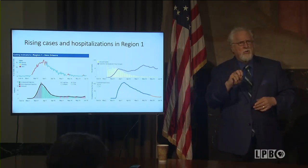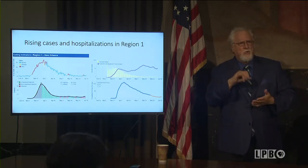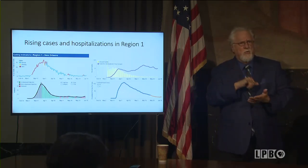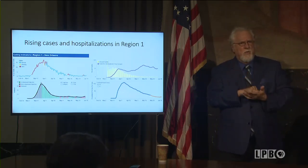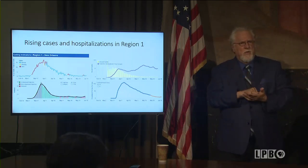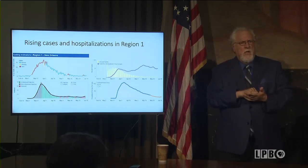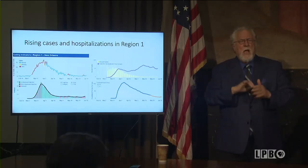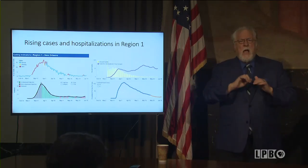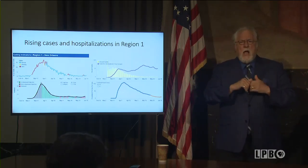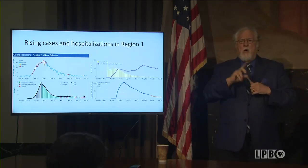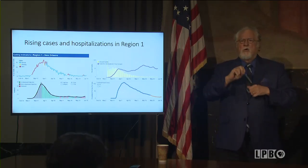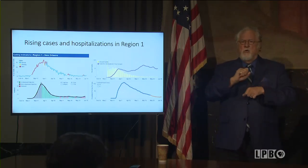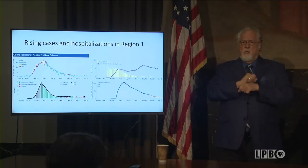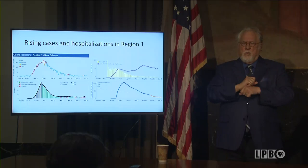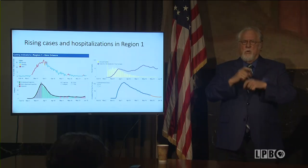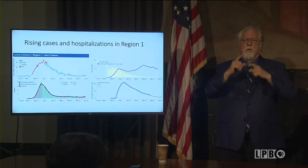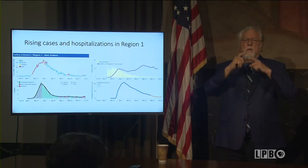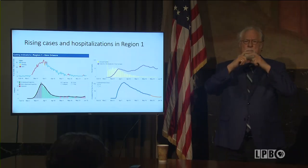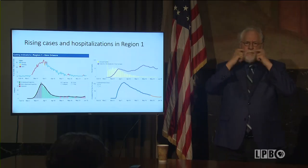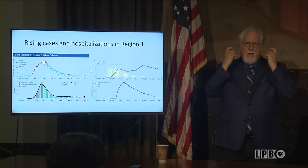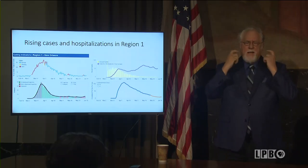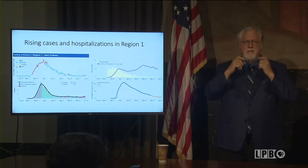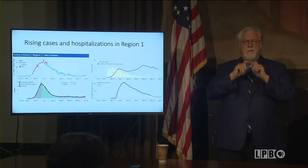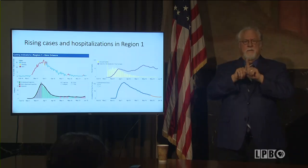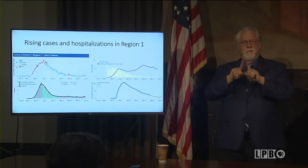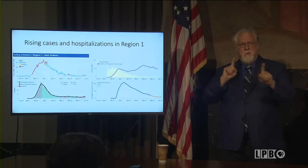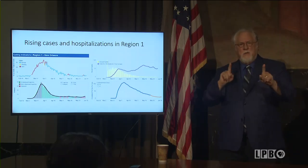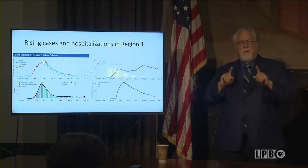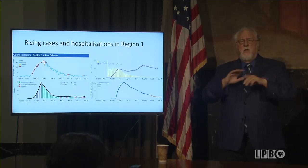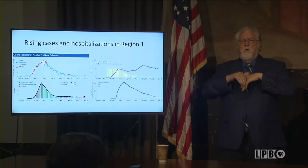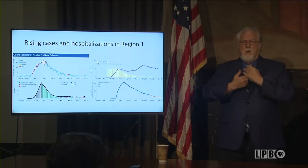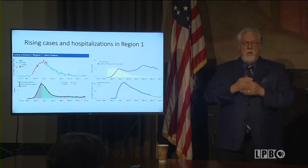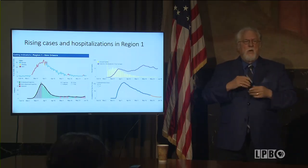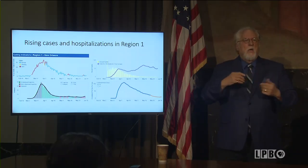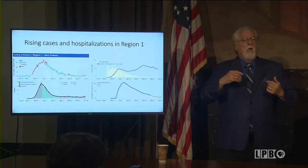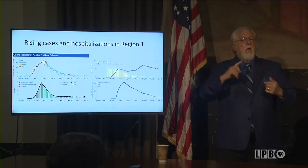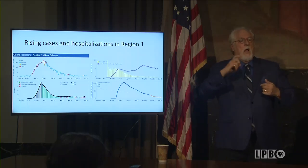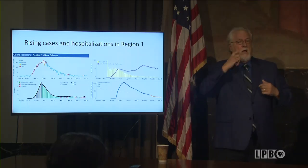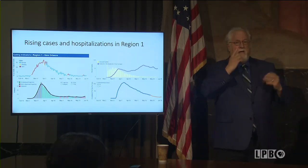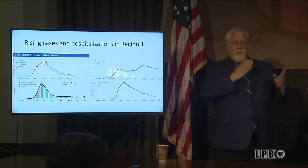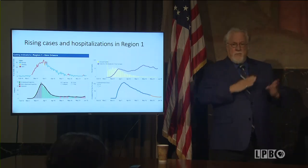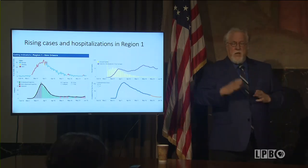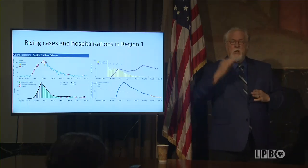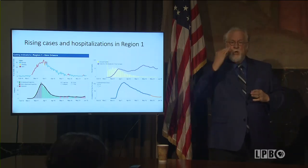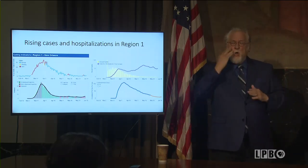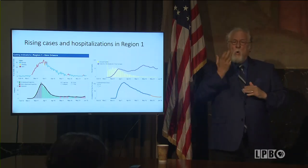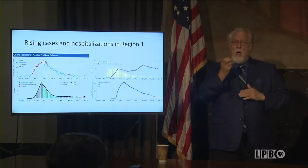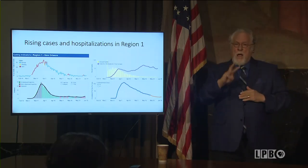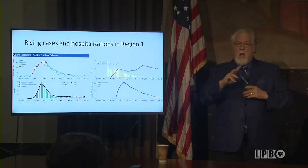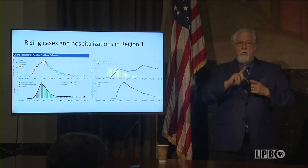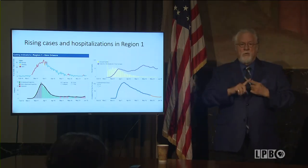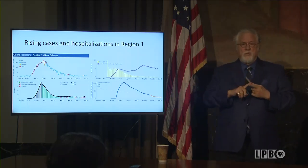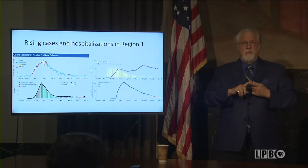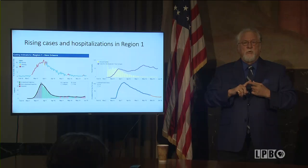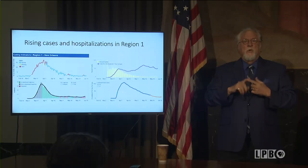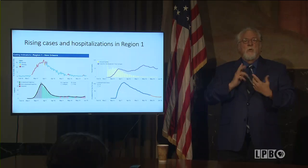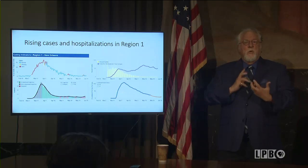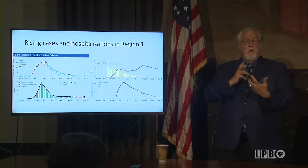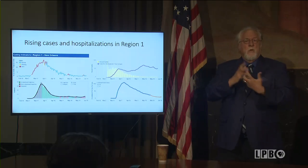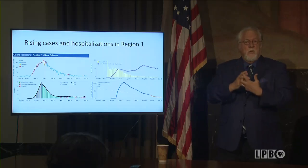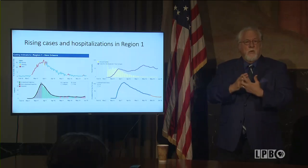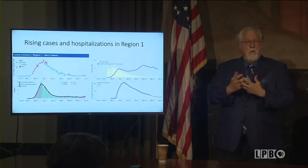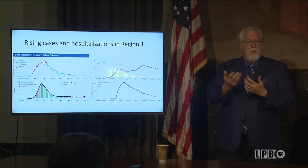to do the work of putting on masks, of keeping separate from each other. We, to the governor's point, I think know a way that we can re-engage with each